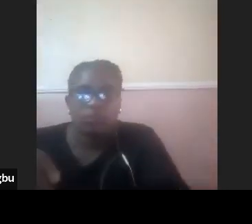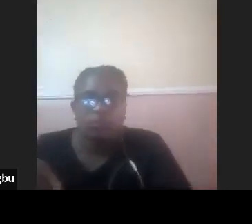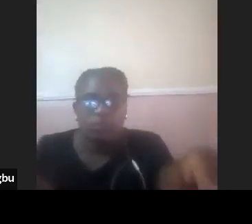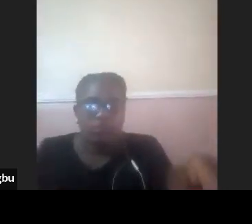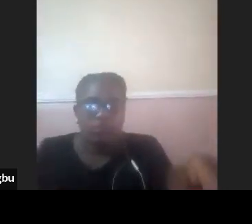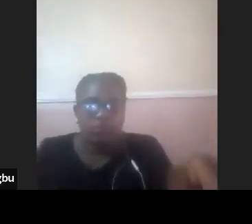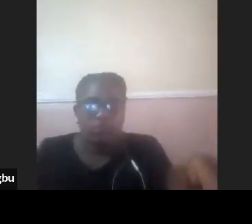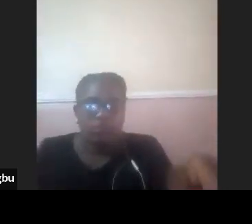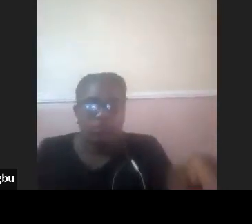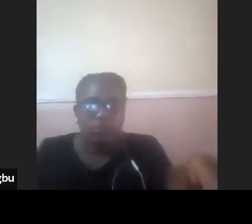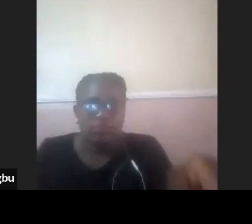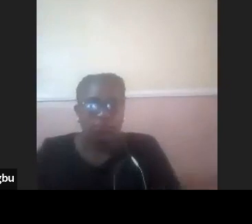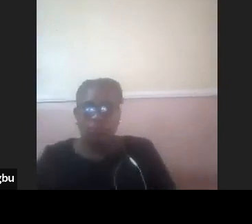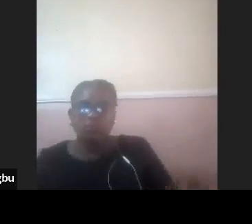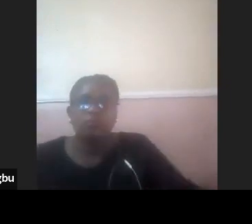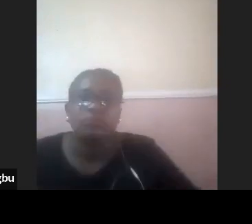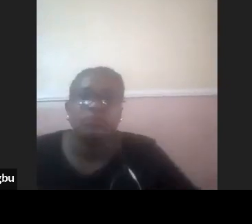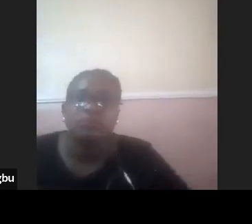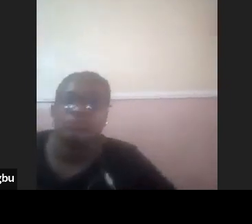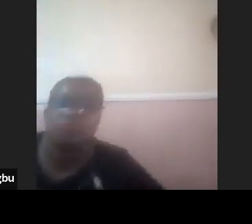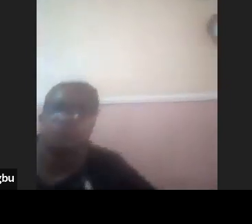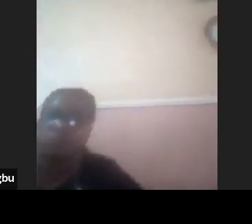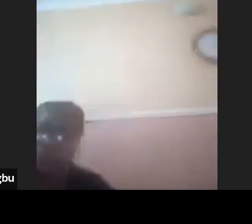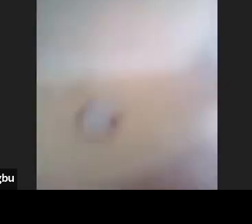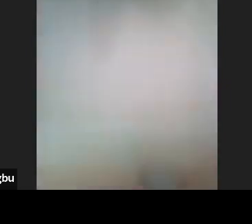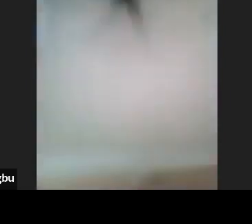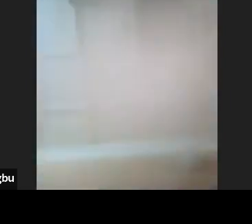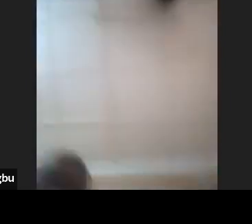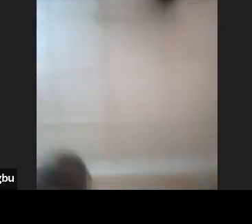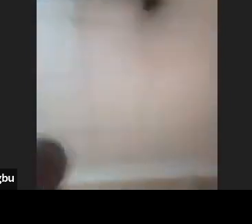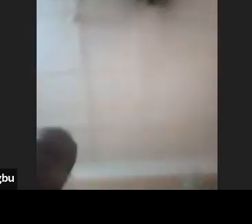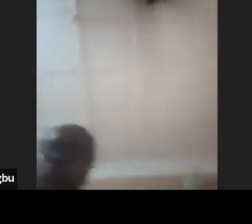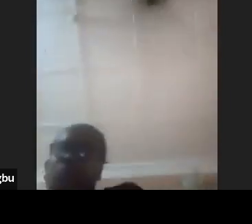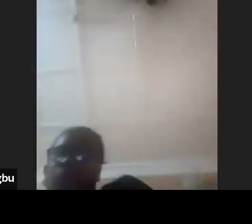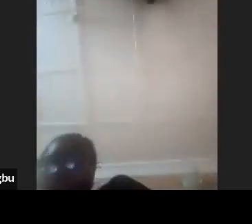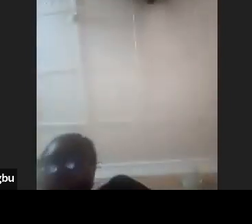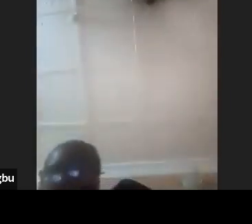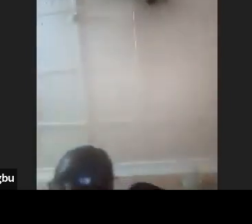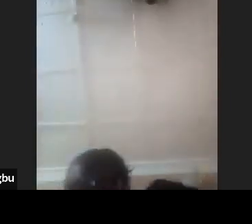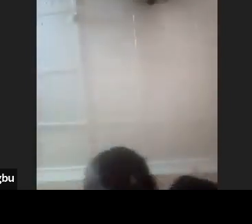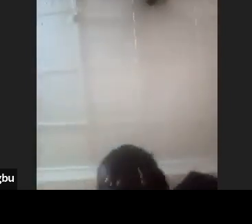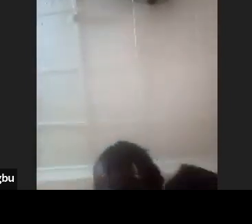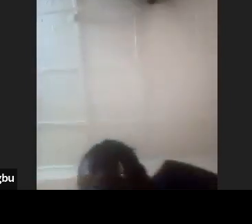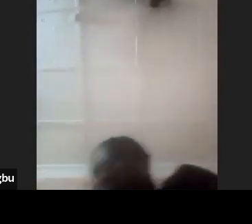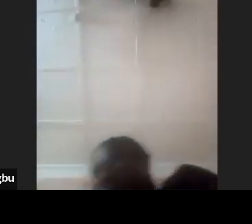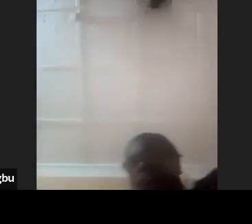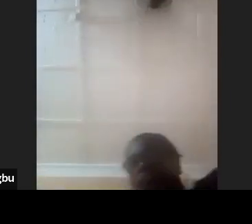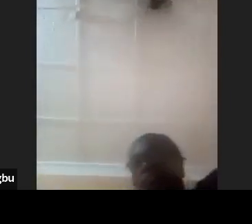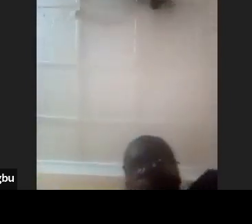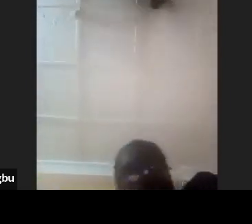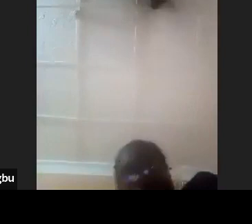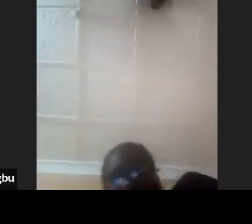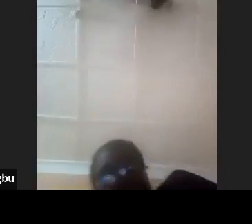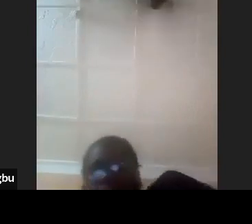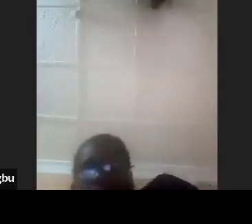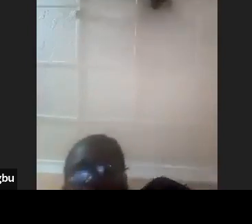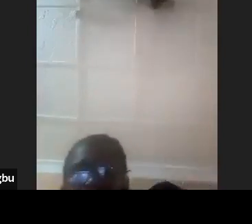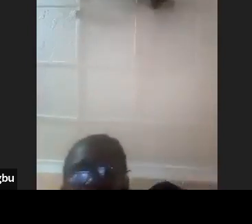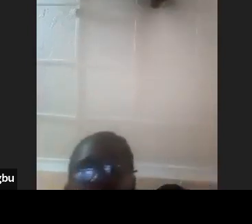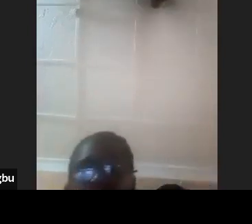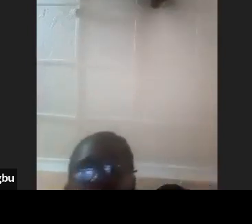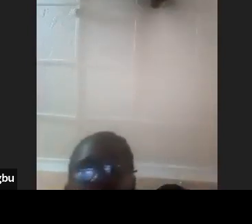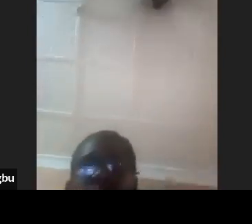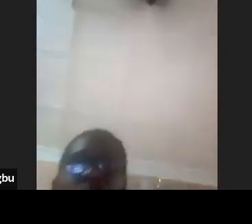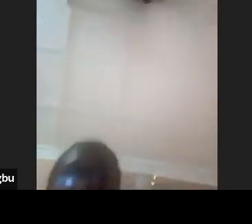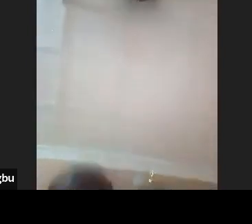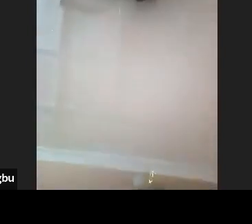All right. It's linked to the problem that I stated at the beginning. I expect that my study is going to be used